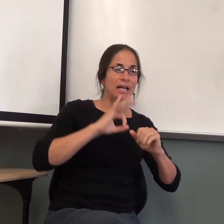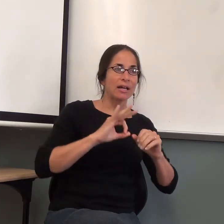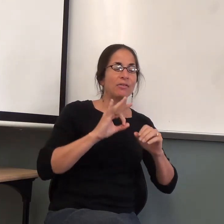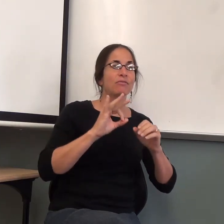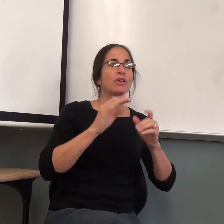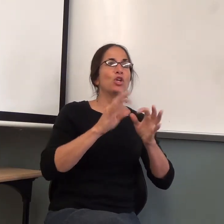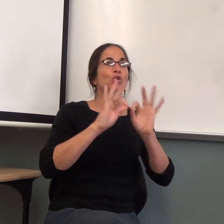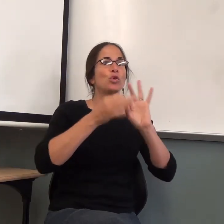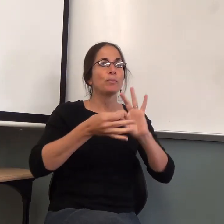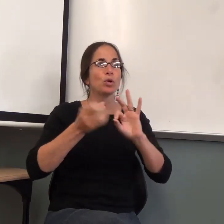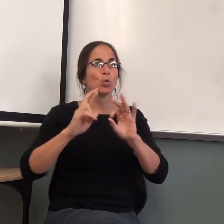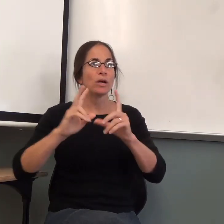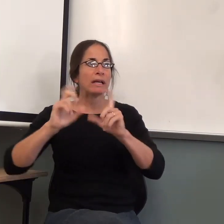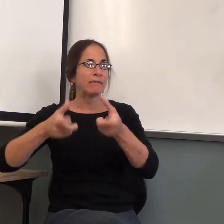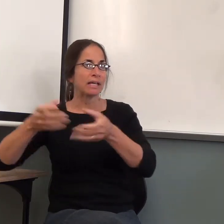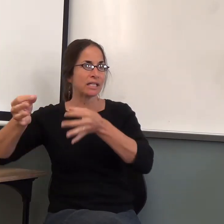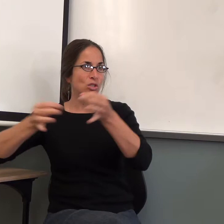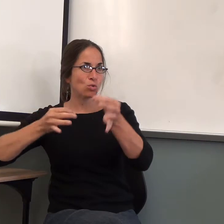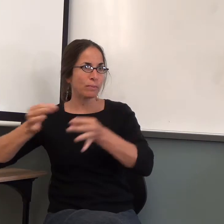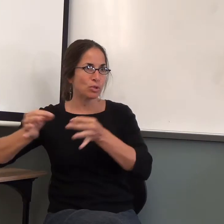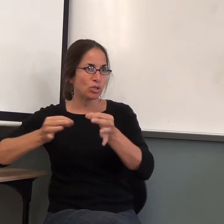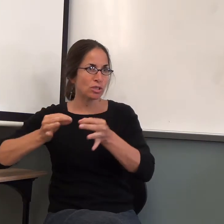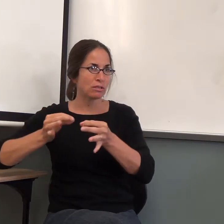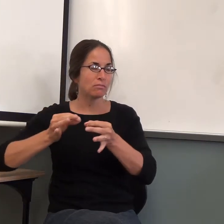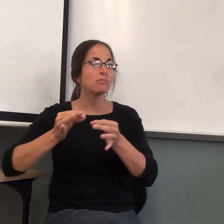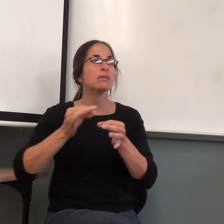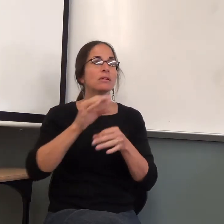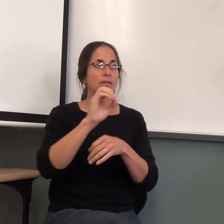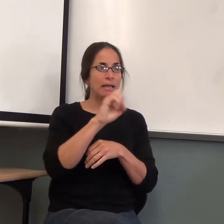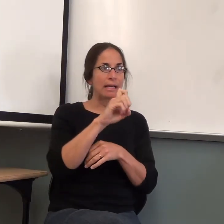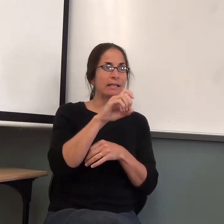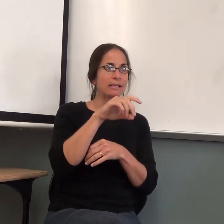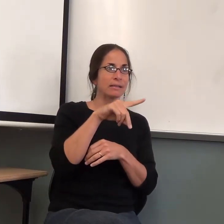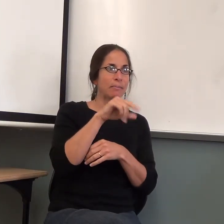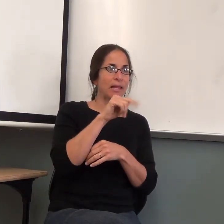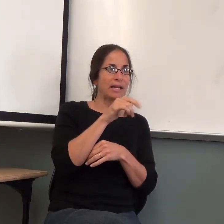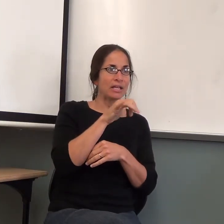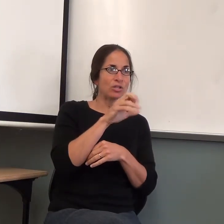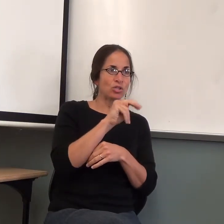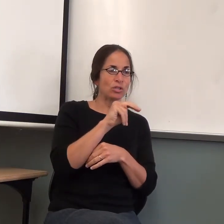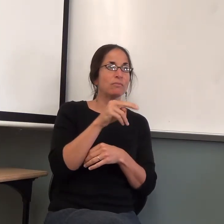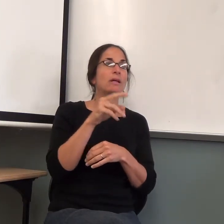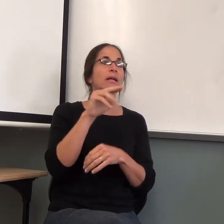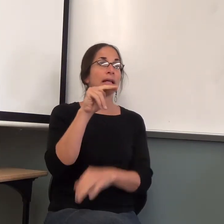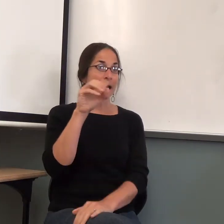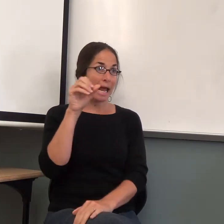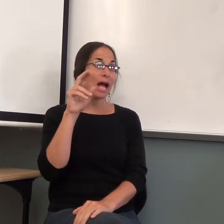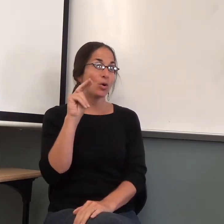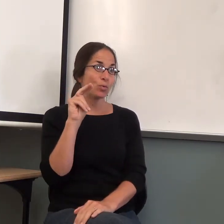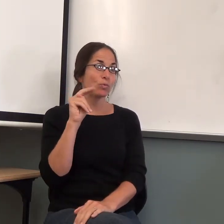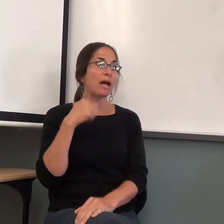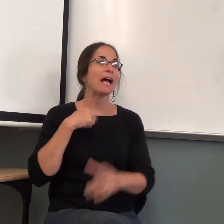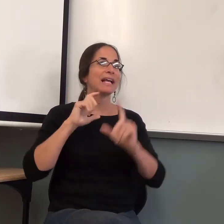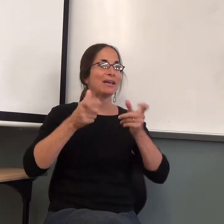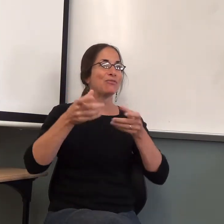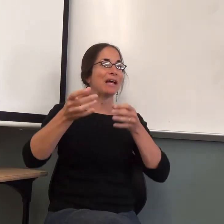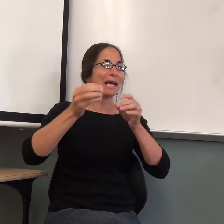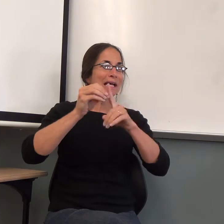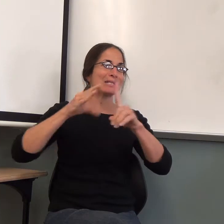description, right? So an explanation is a noun. So I give those a lot during the day, right? As a teacher, do you guys give a